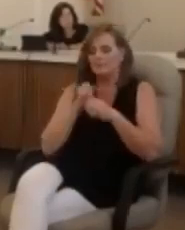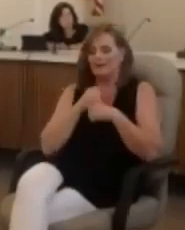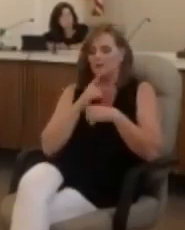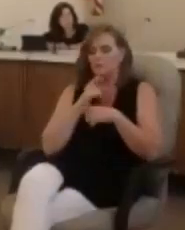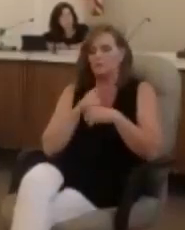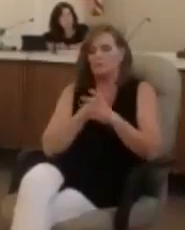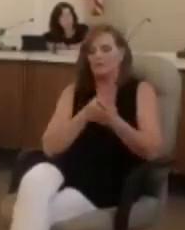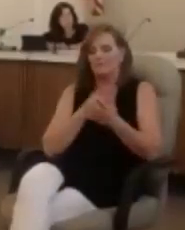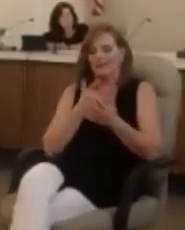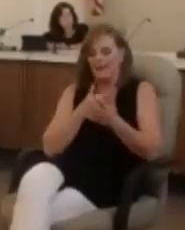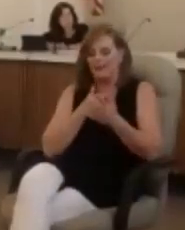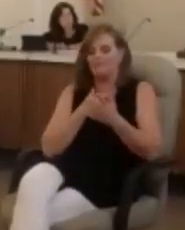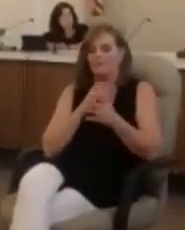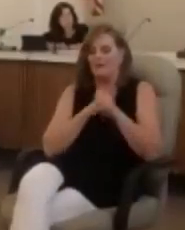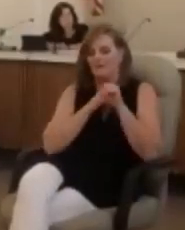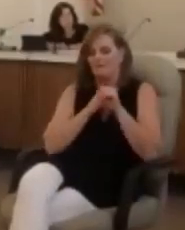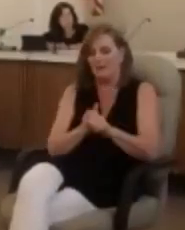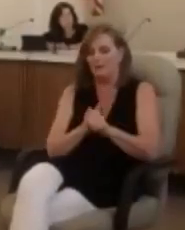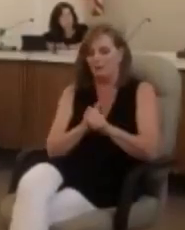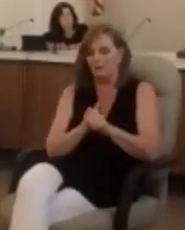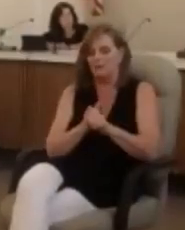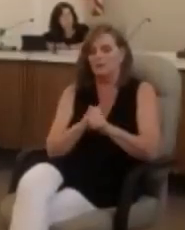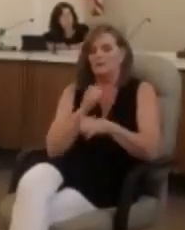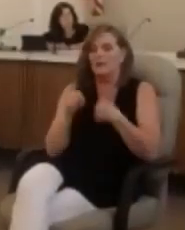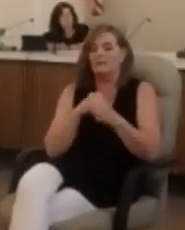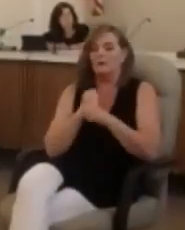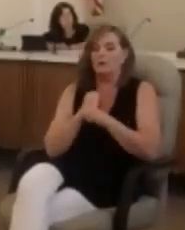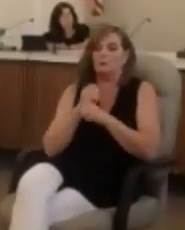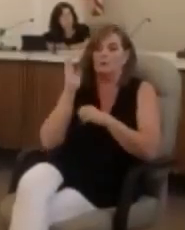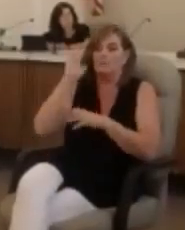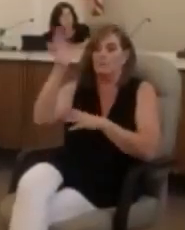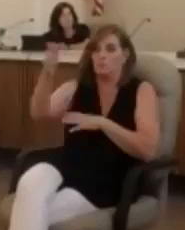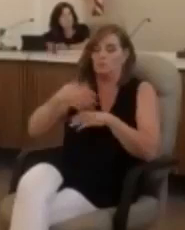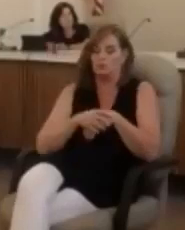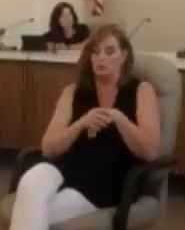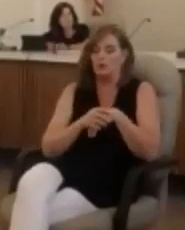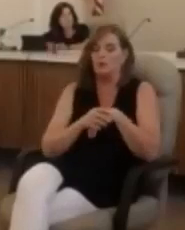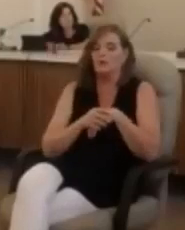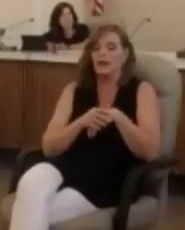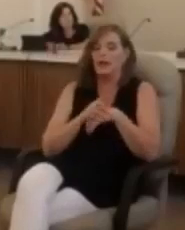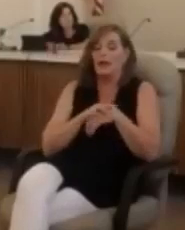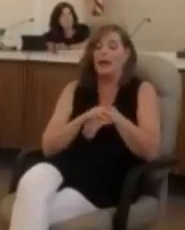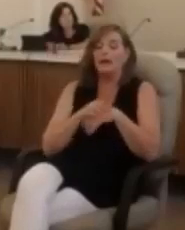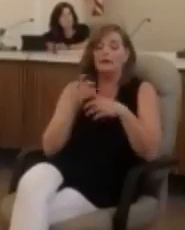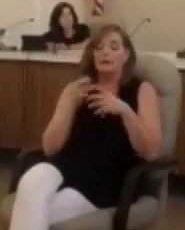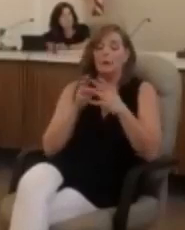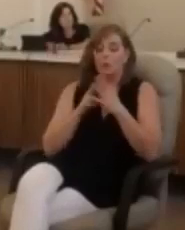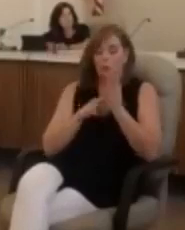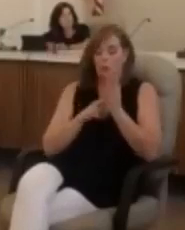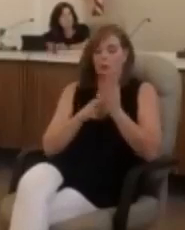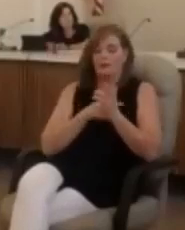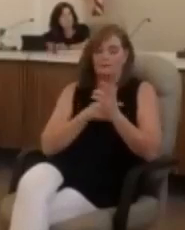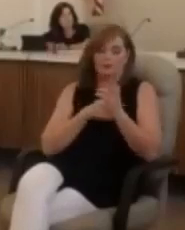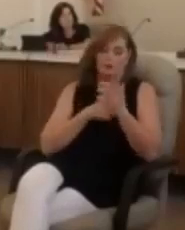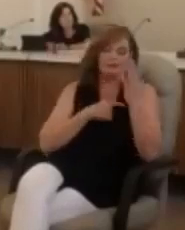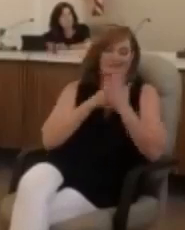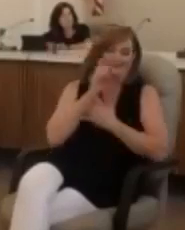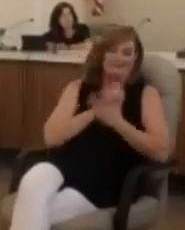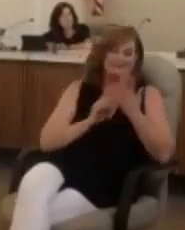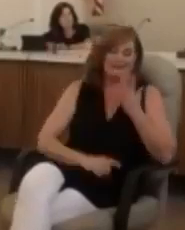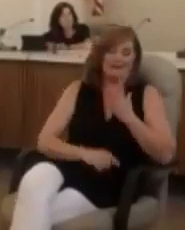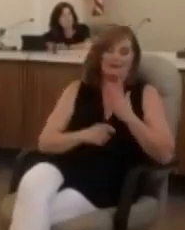so that they have to be followed in the years ahead, is that in order to, as part of the design of that park, there would be a committee